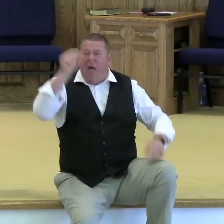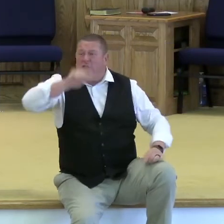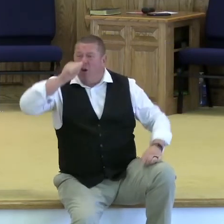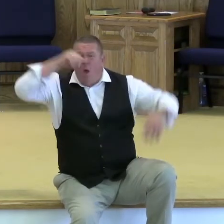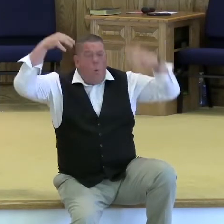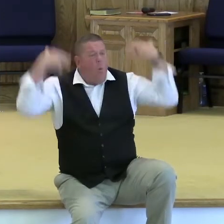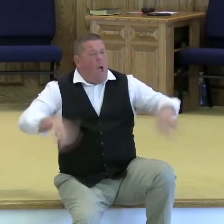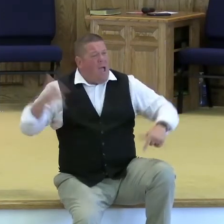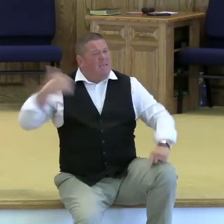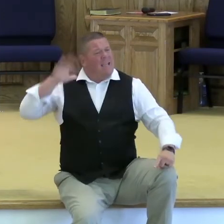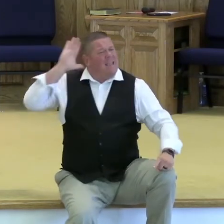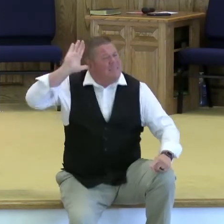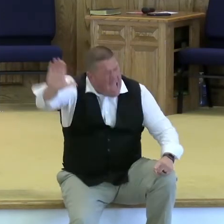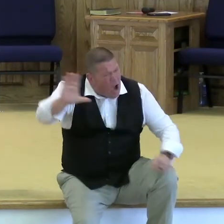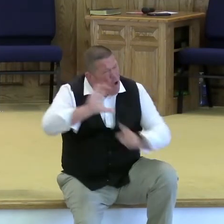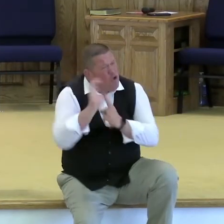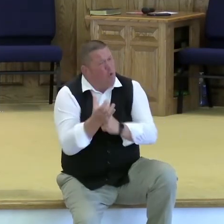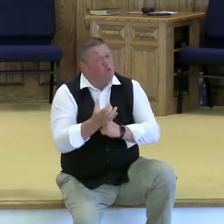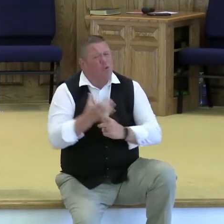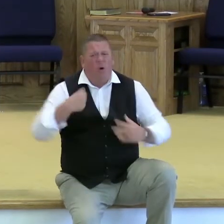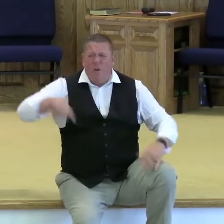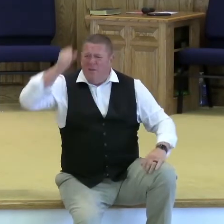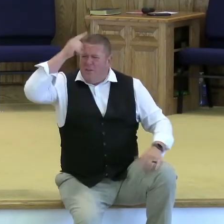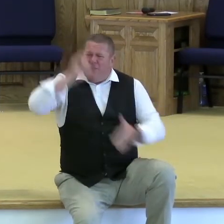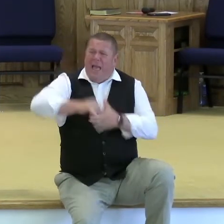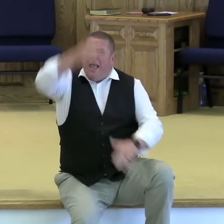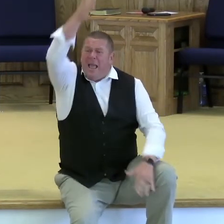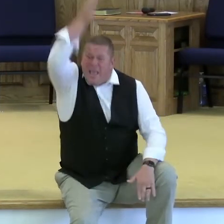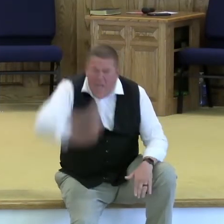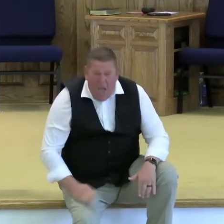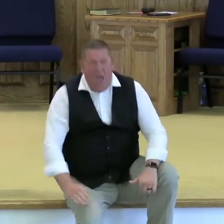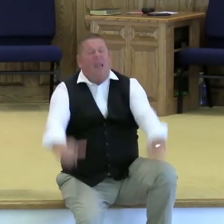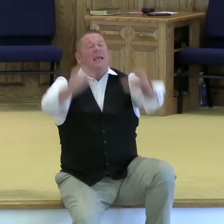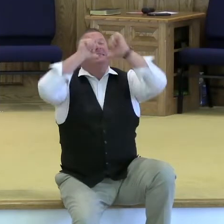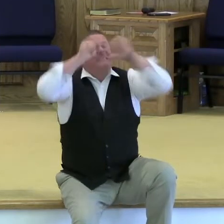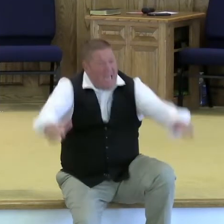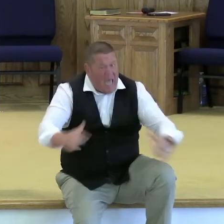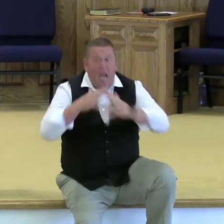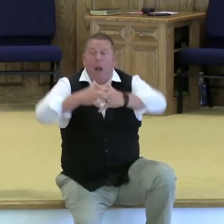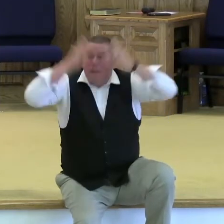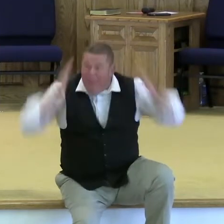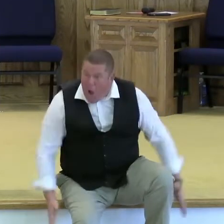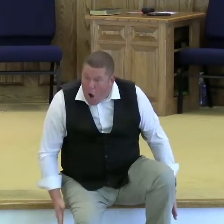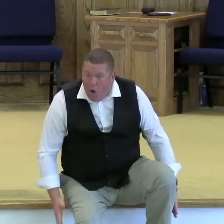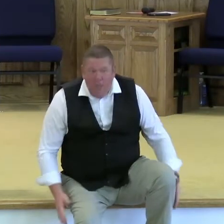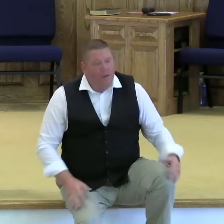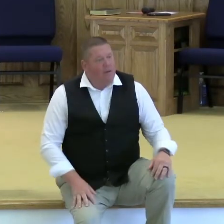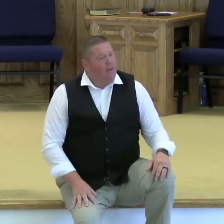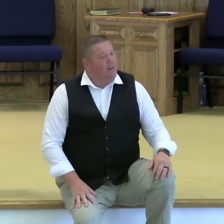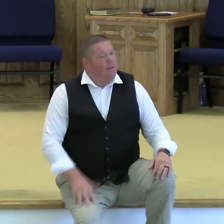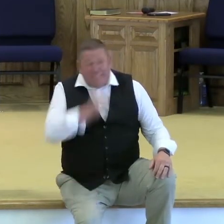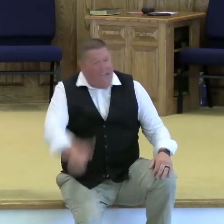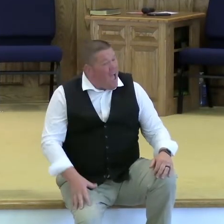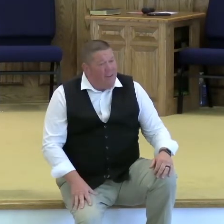the man who's a missionary to Africa, wow, they had their own culture. We have to understand that God is not an American. He's